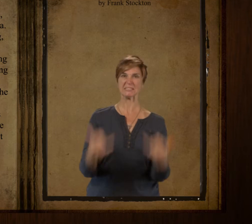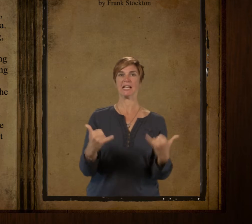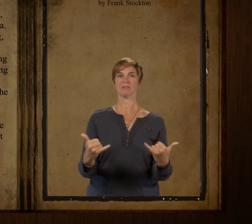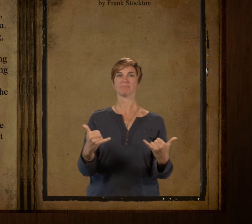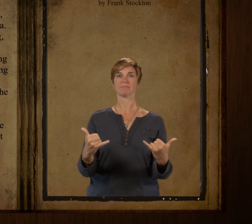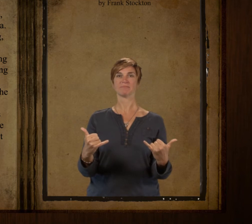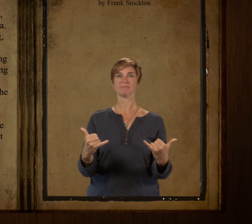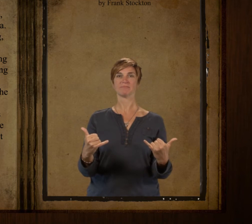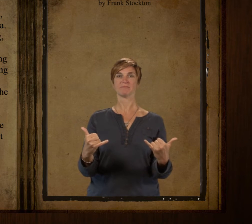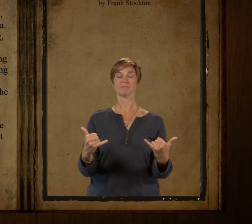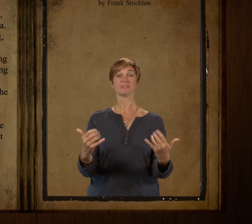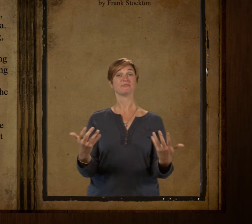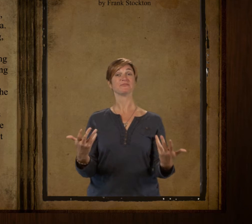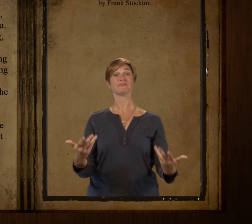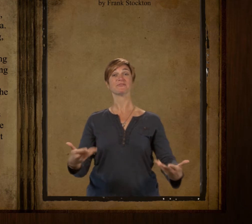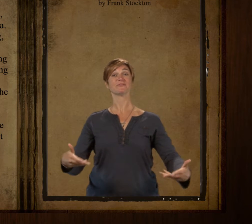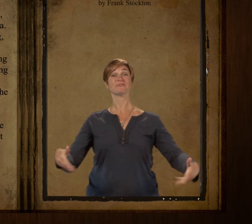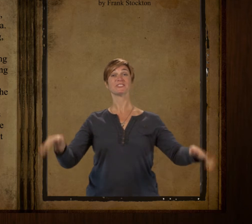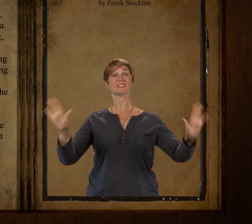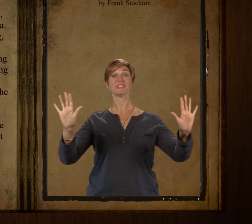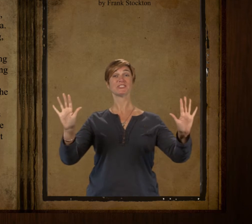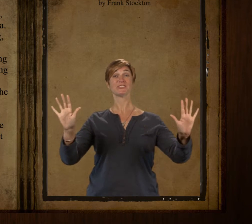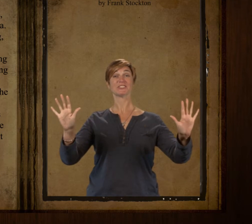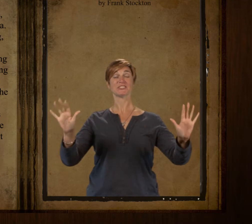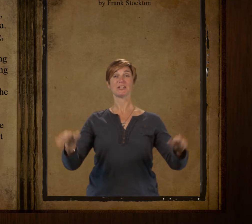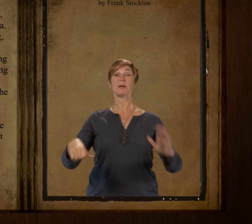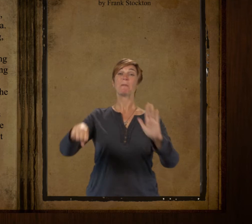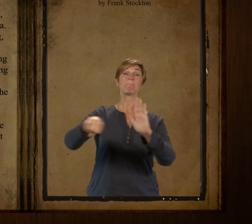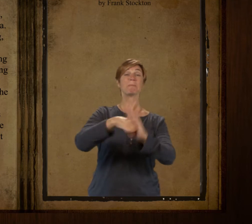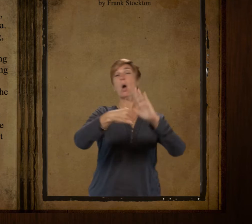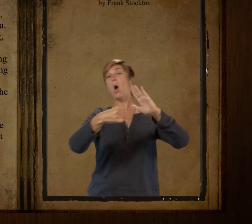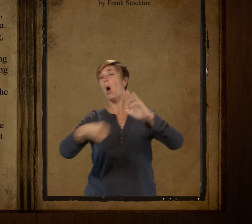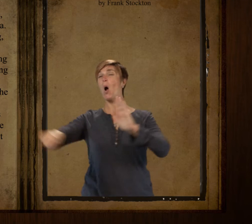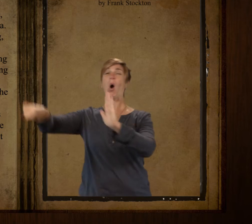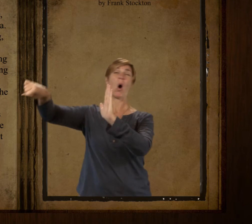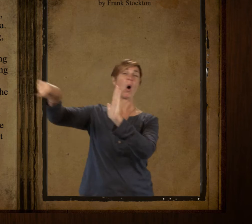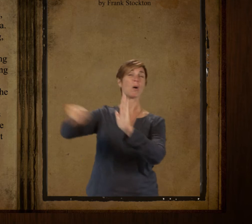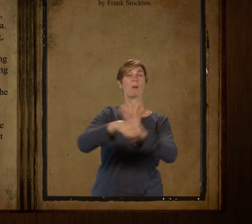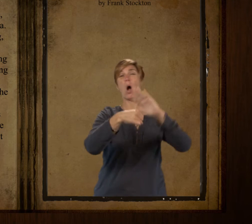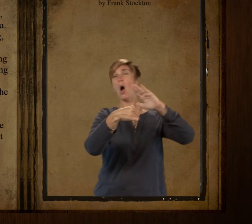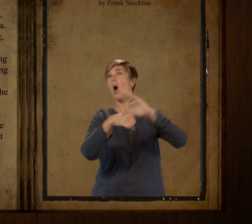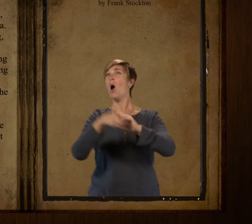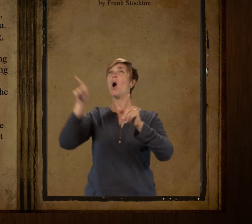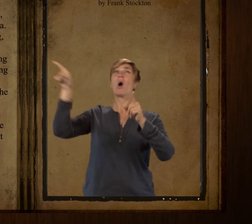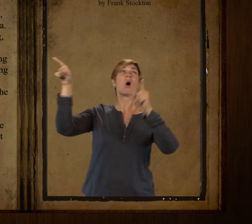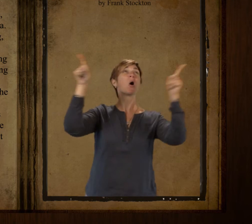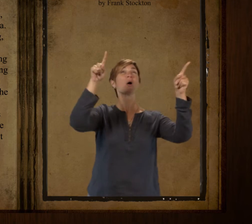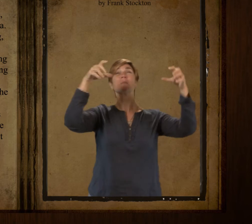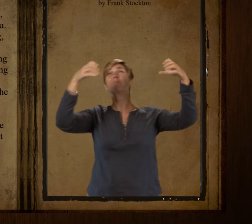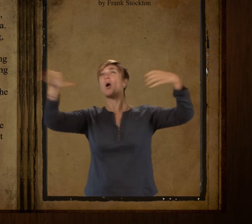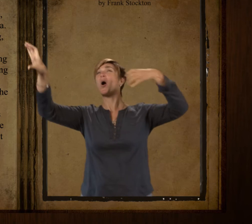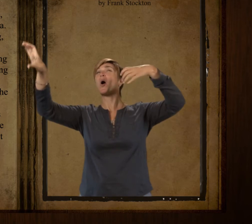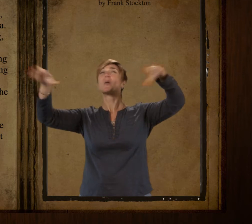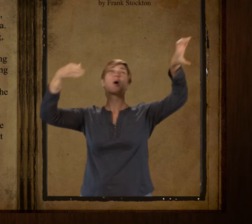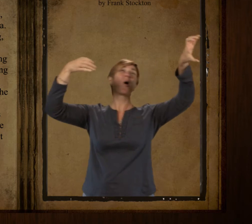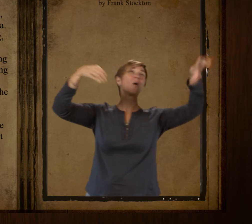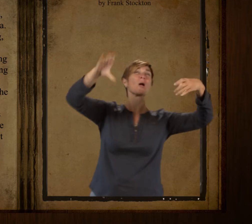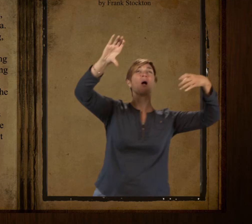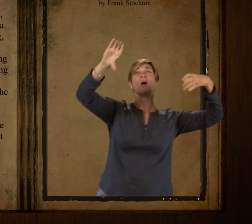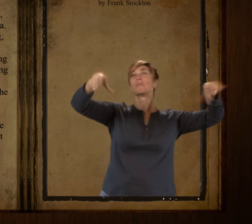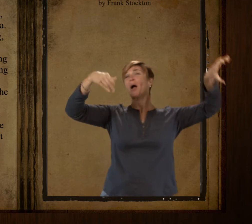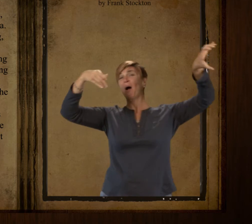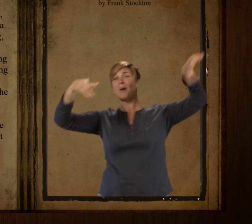man, preceded by children strewing flowers on his path, led his bride to his home.